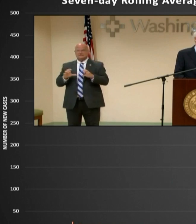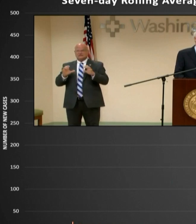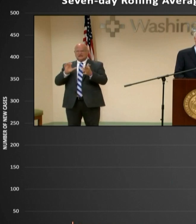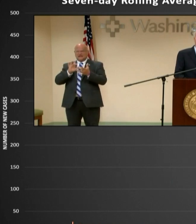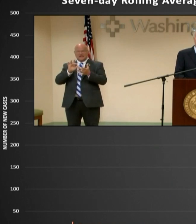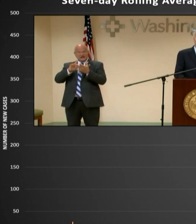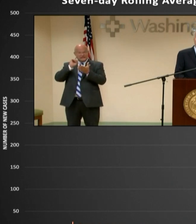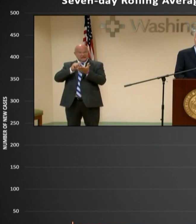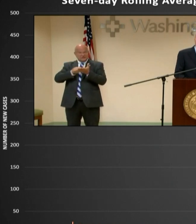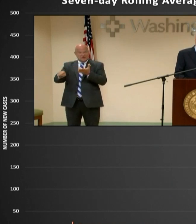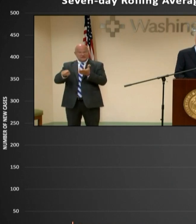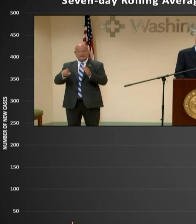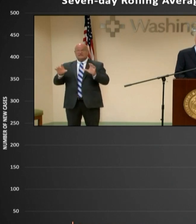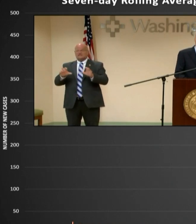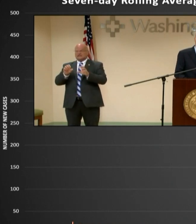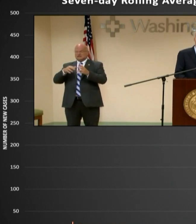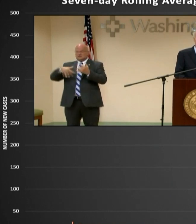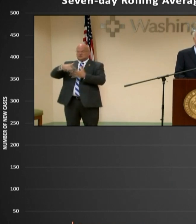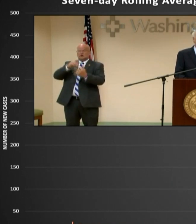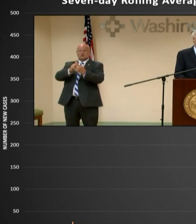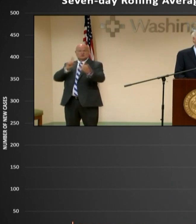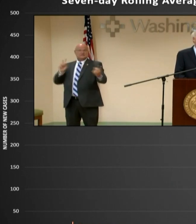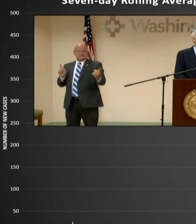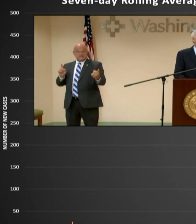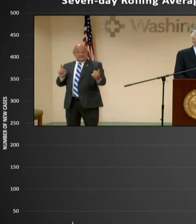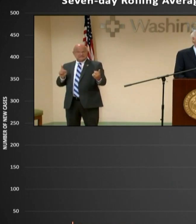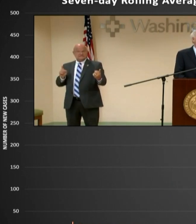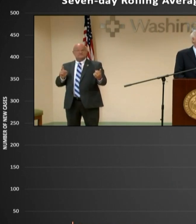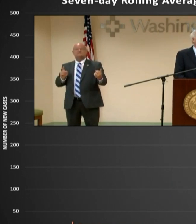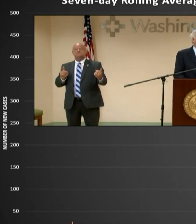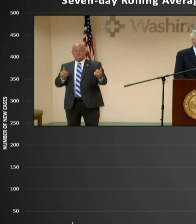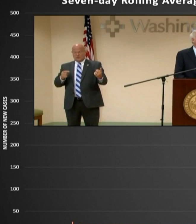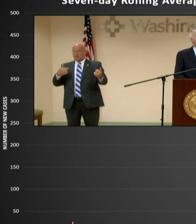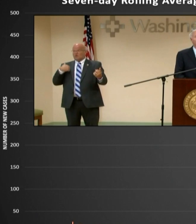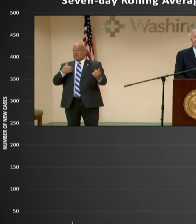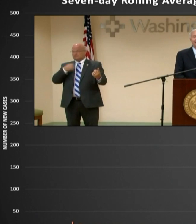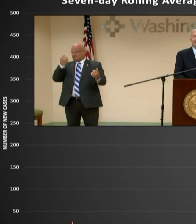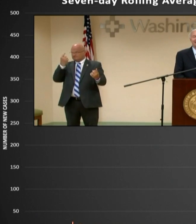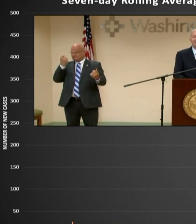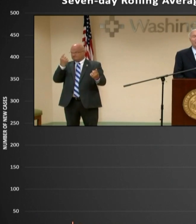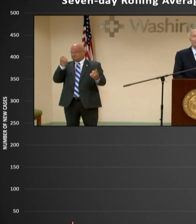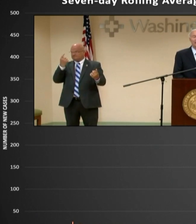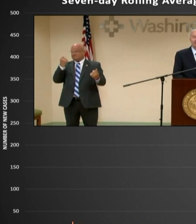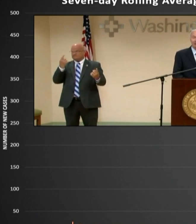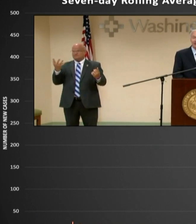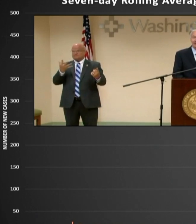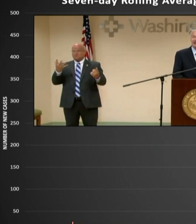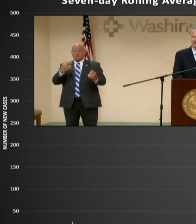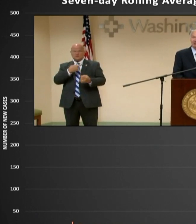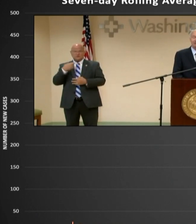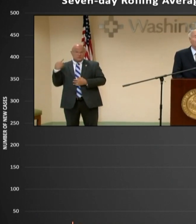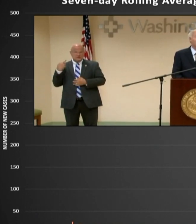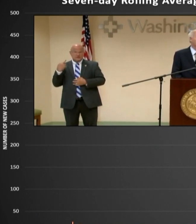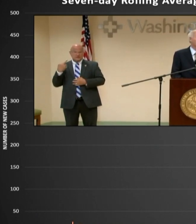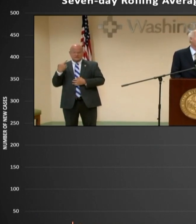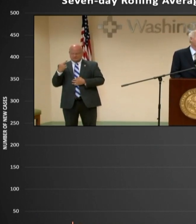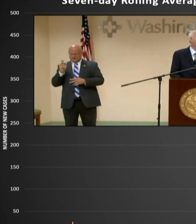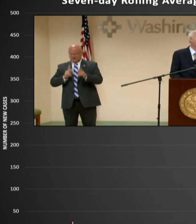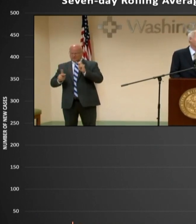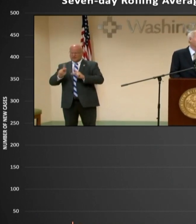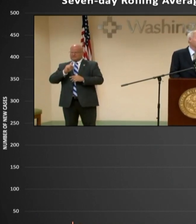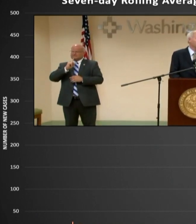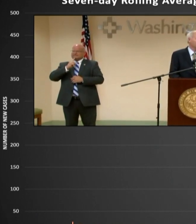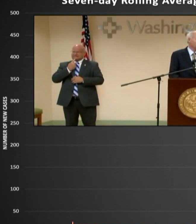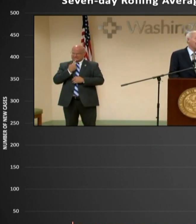our contact tracing. We've done our social discipline. We understand what's at risk, and so everybody took